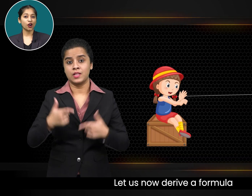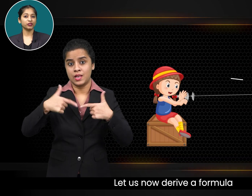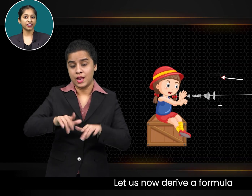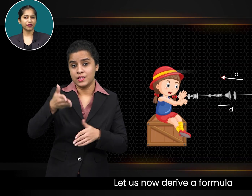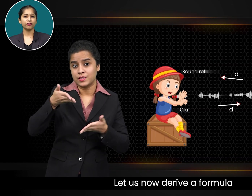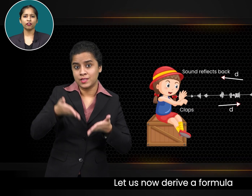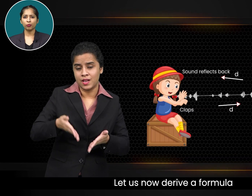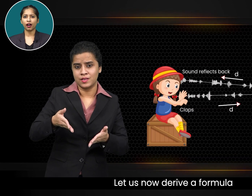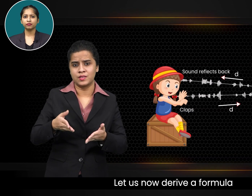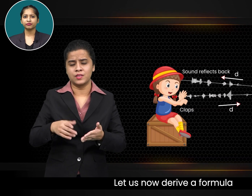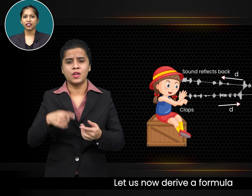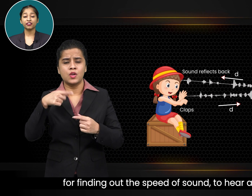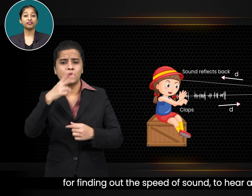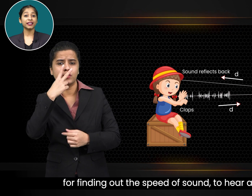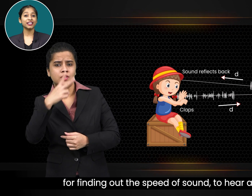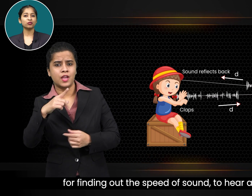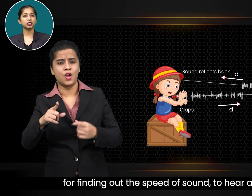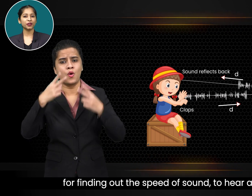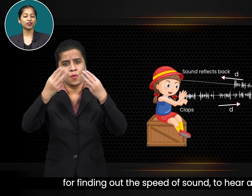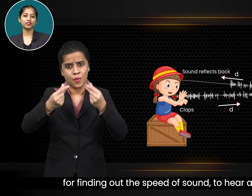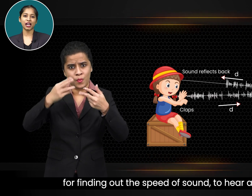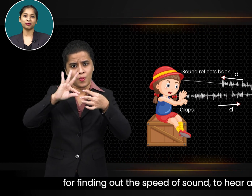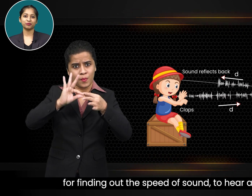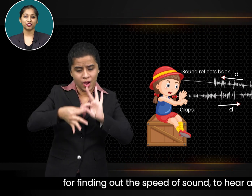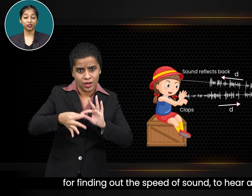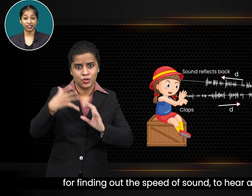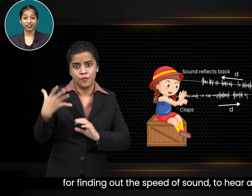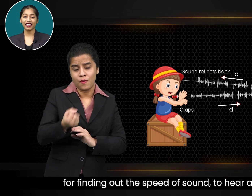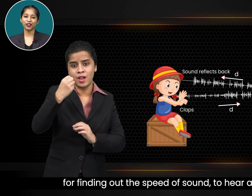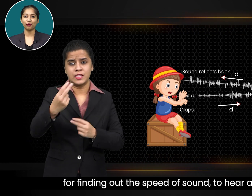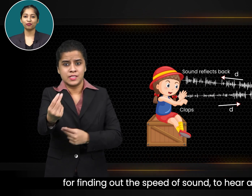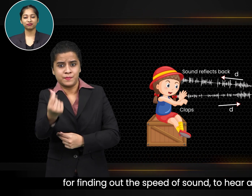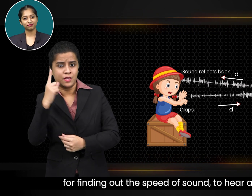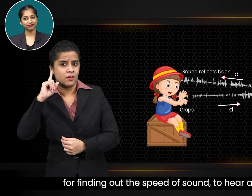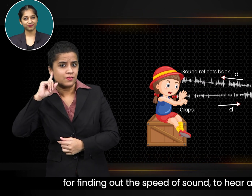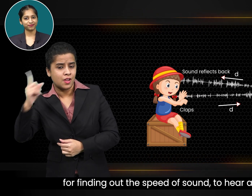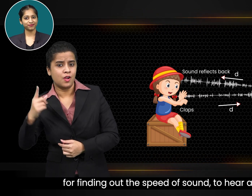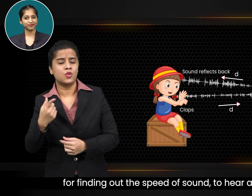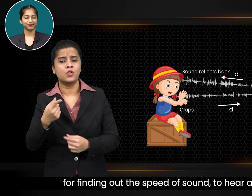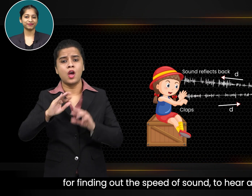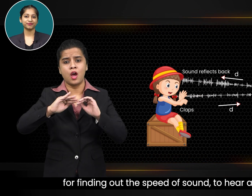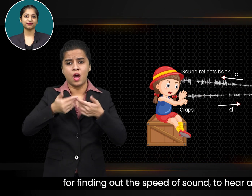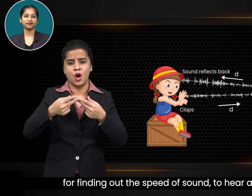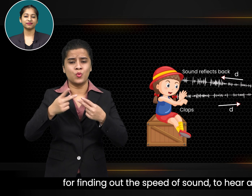Let us now derive a formula for finding out the speed of sound to hear an echo.